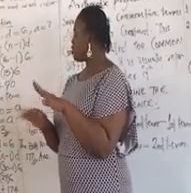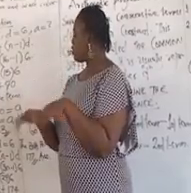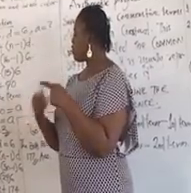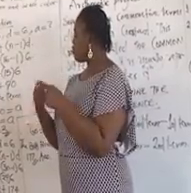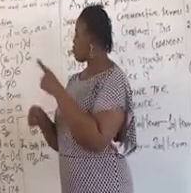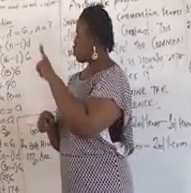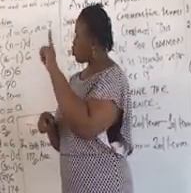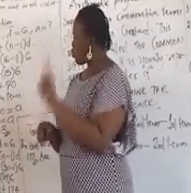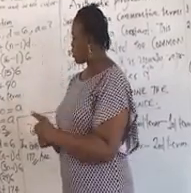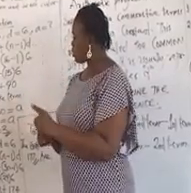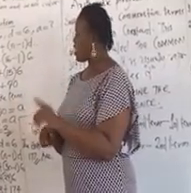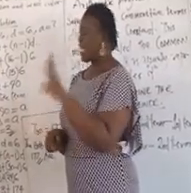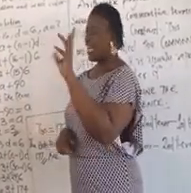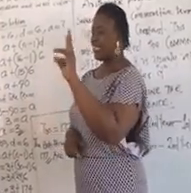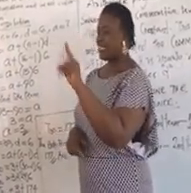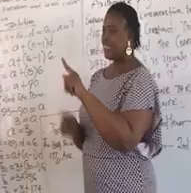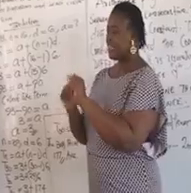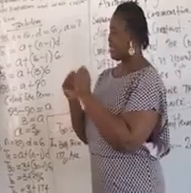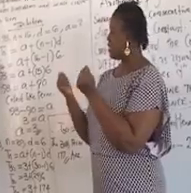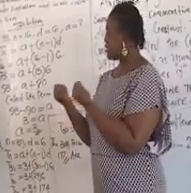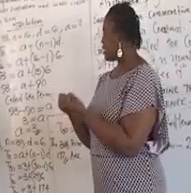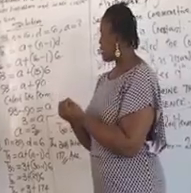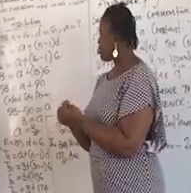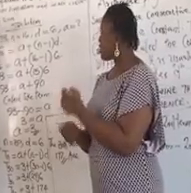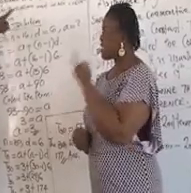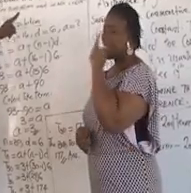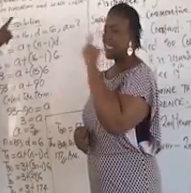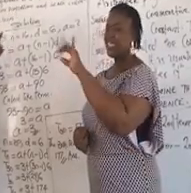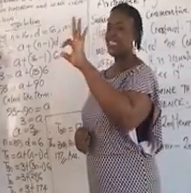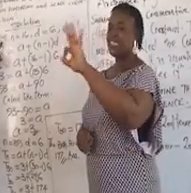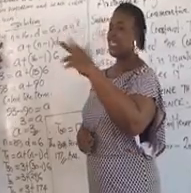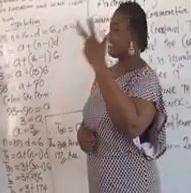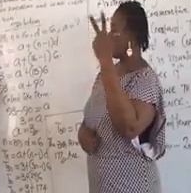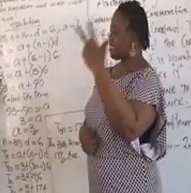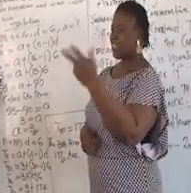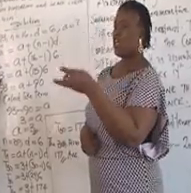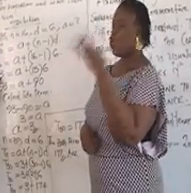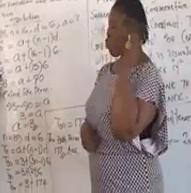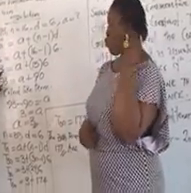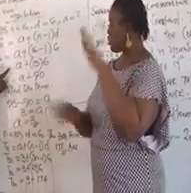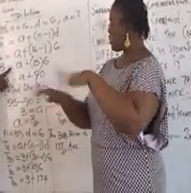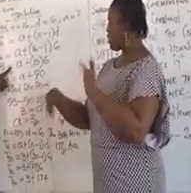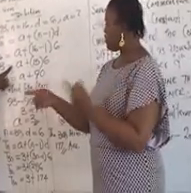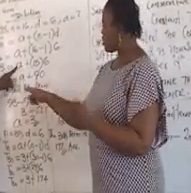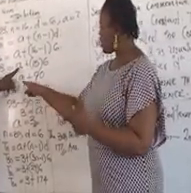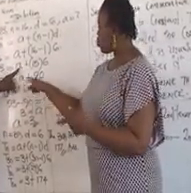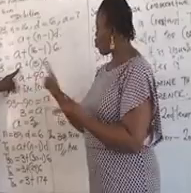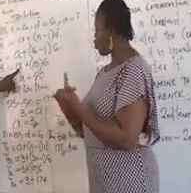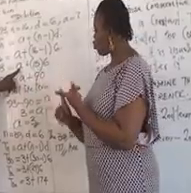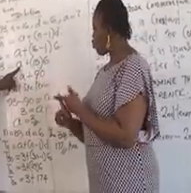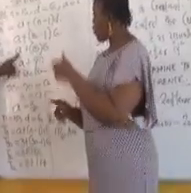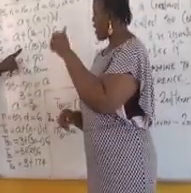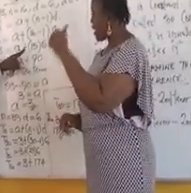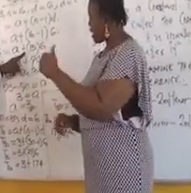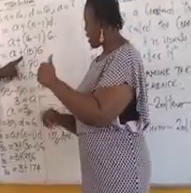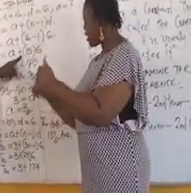question. The 16th term is 93, is given, put it there, equals to